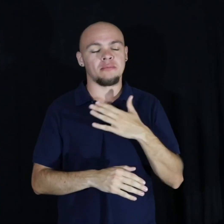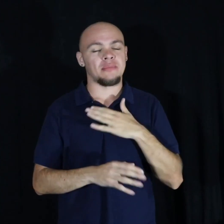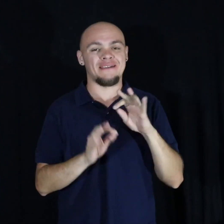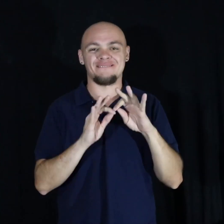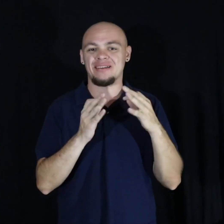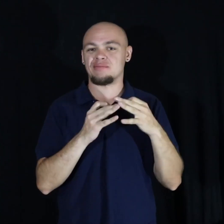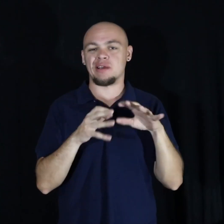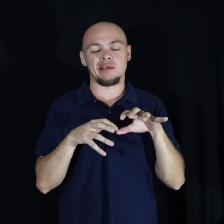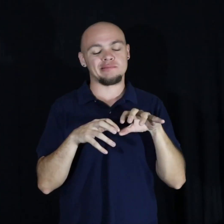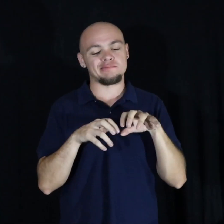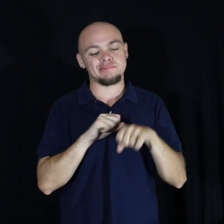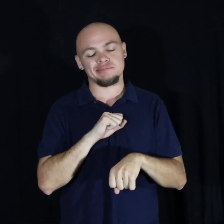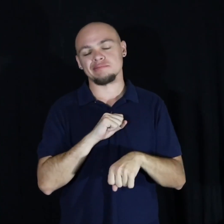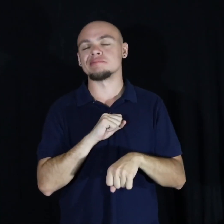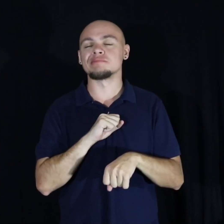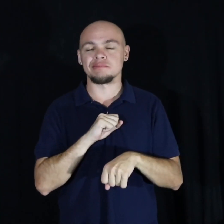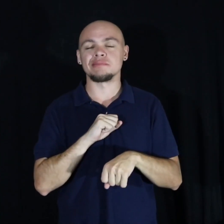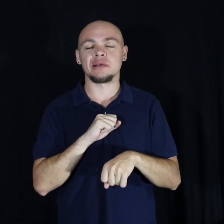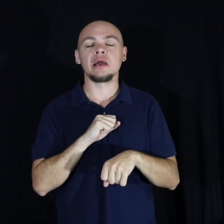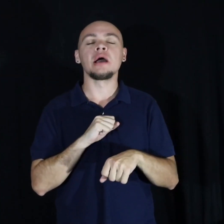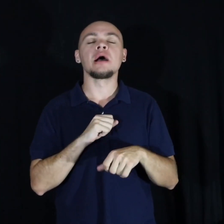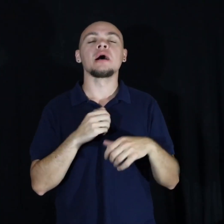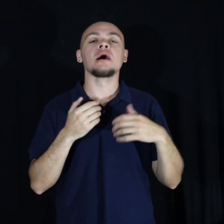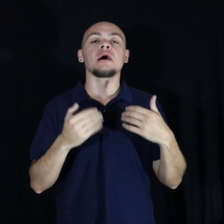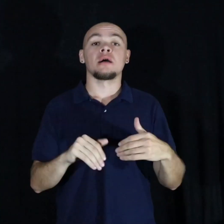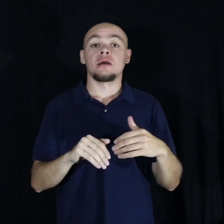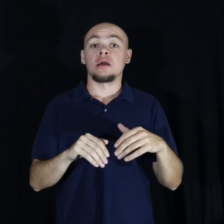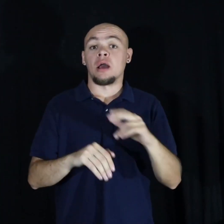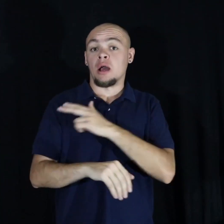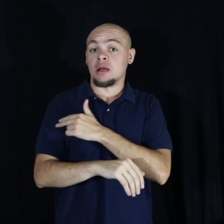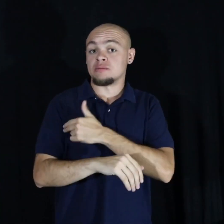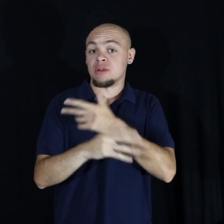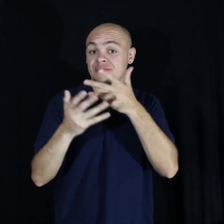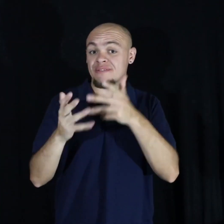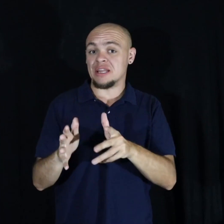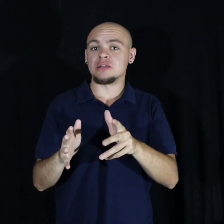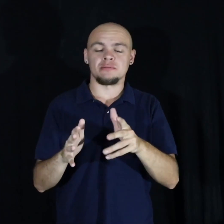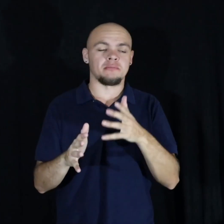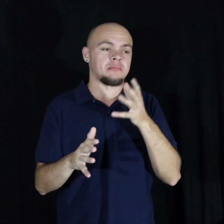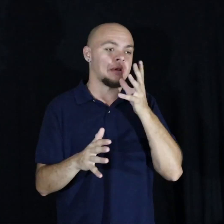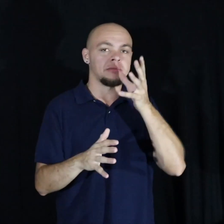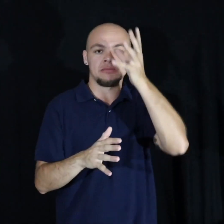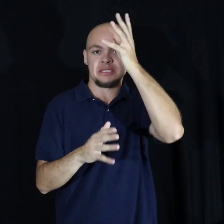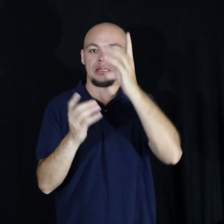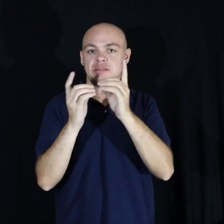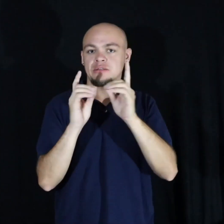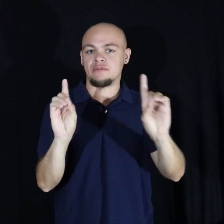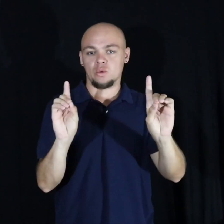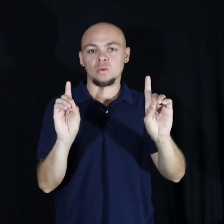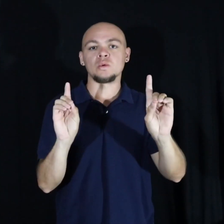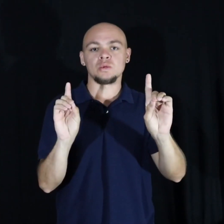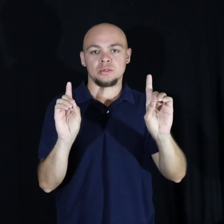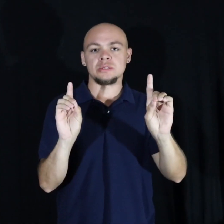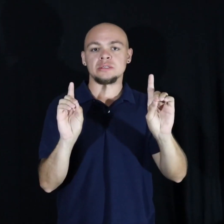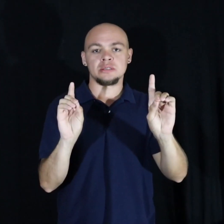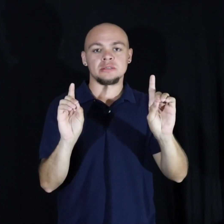When I got to the hospital, my mom and dad went through a bitter divorce, and my dad was granted custody of my younger sister and